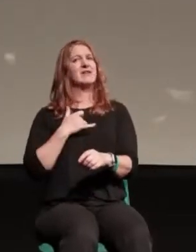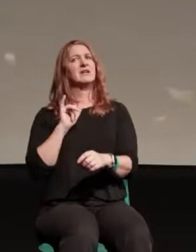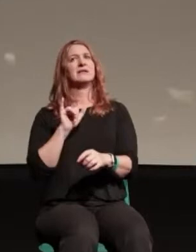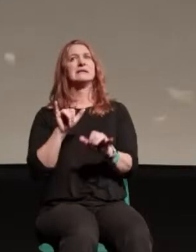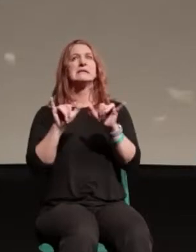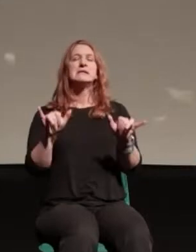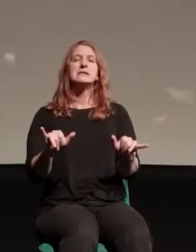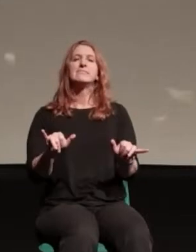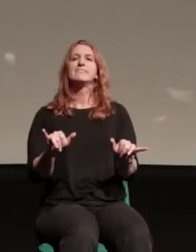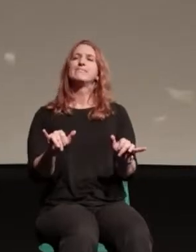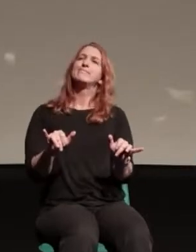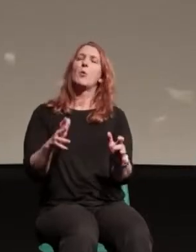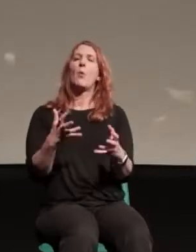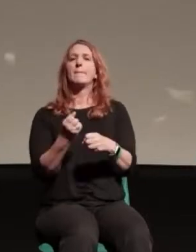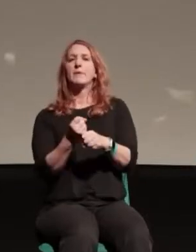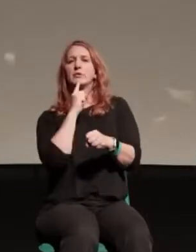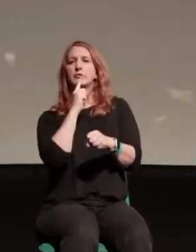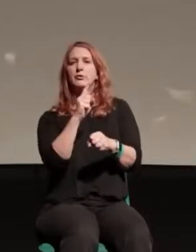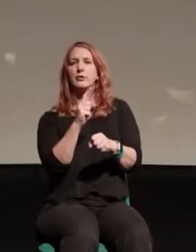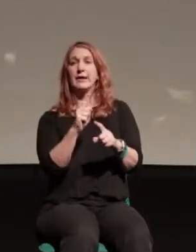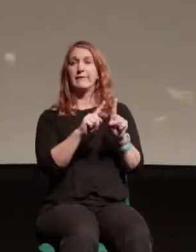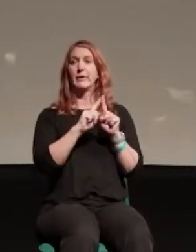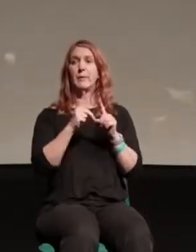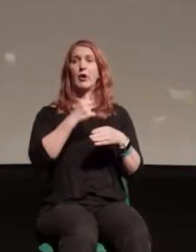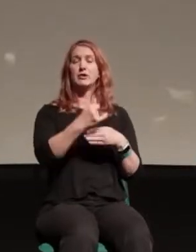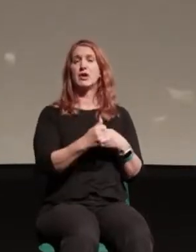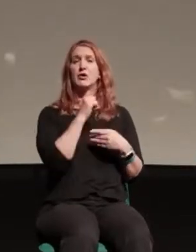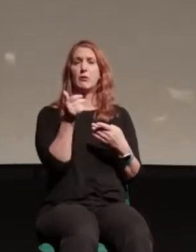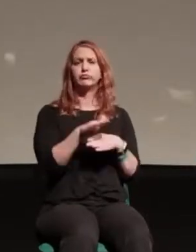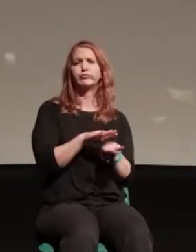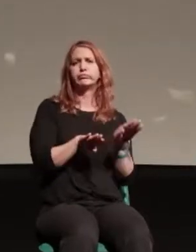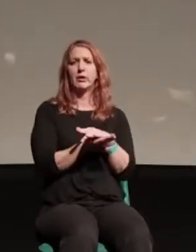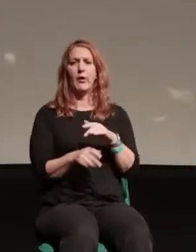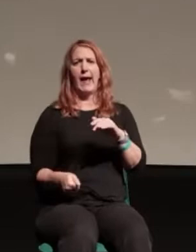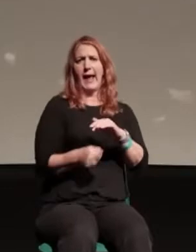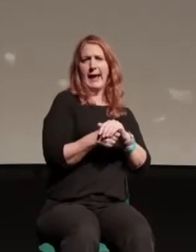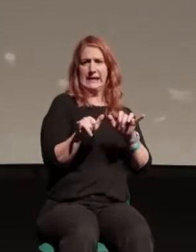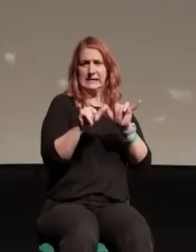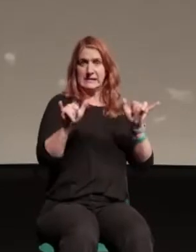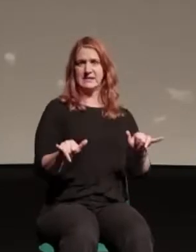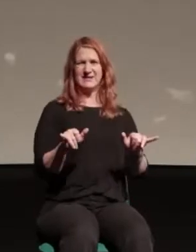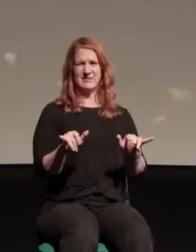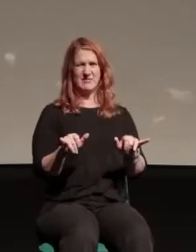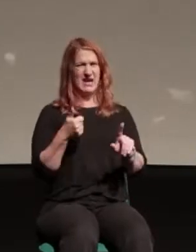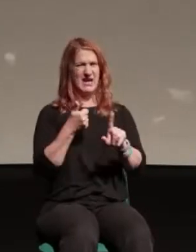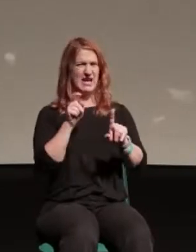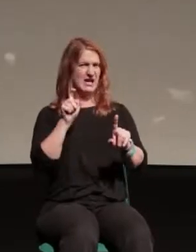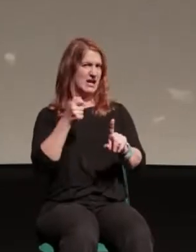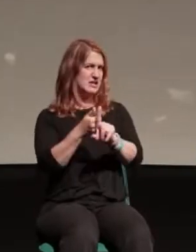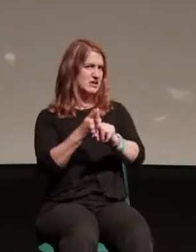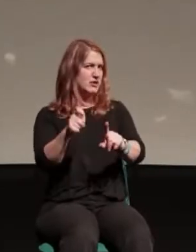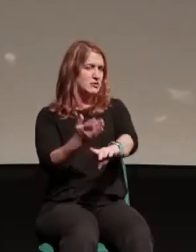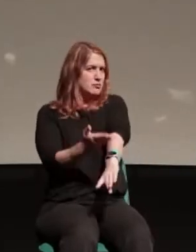itself. We want to make sure that those projects don't cover up a system that needs some reform.